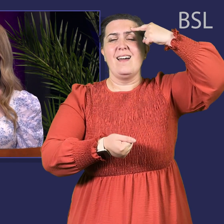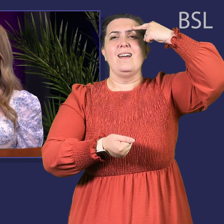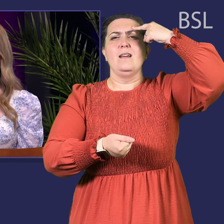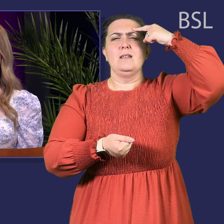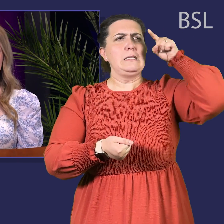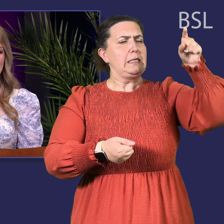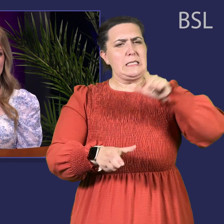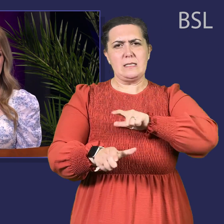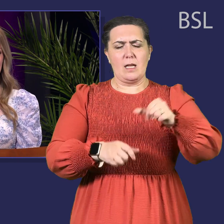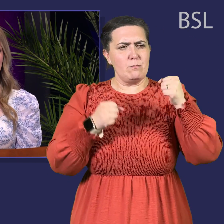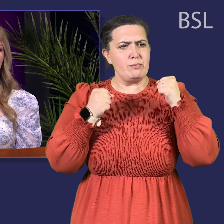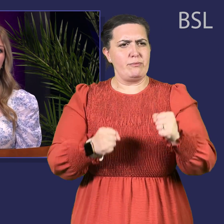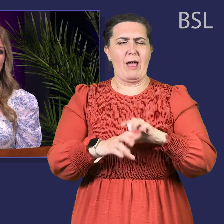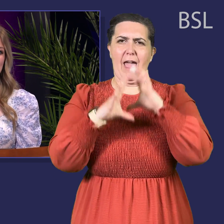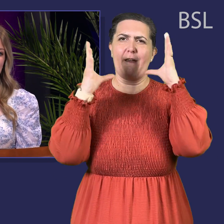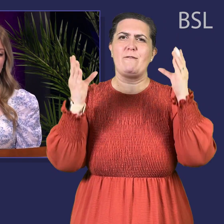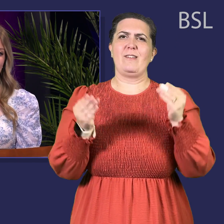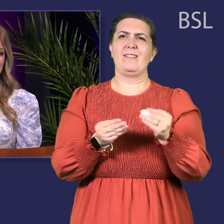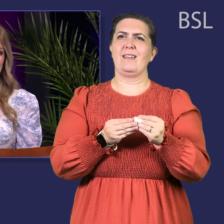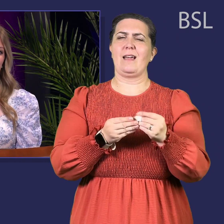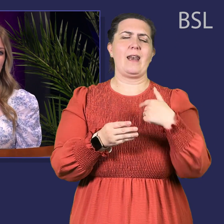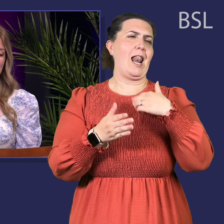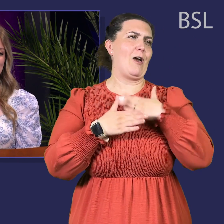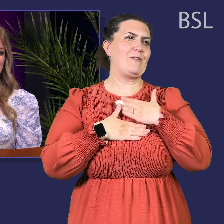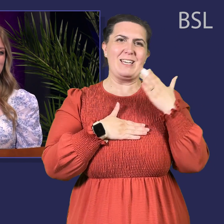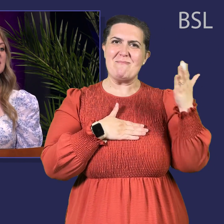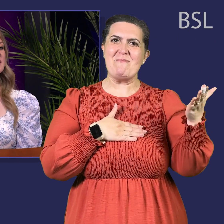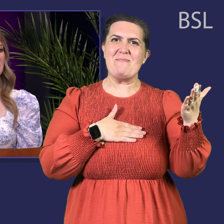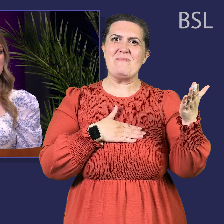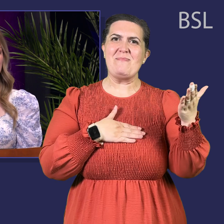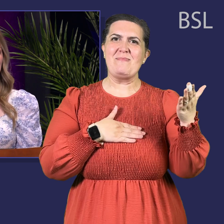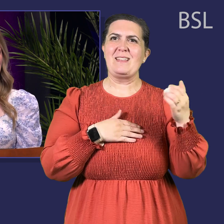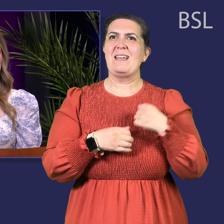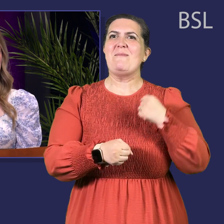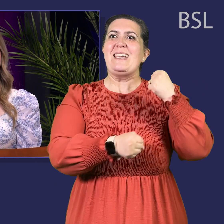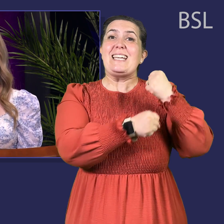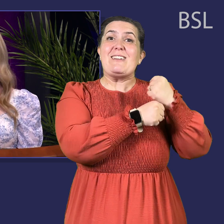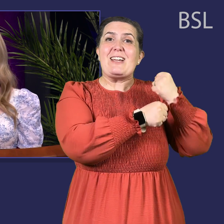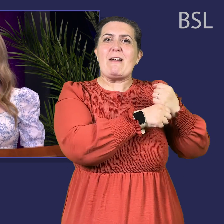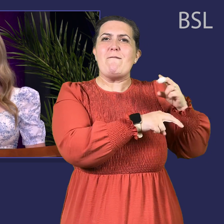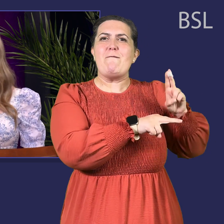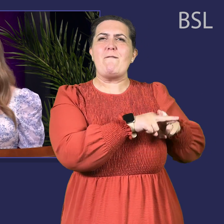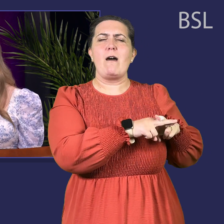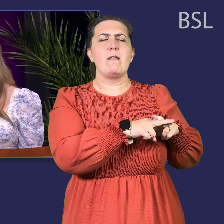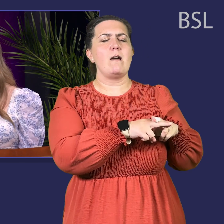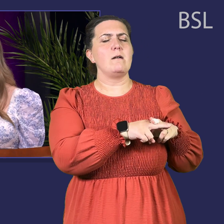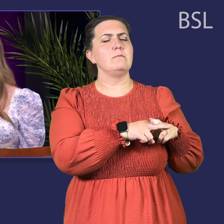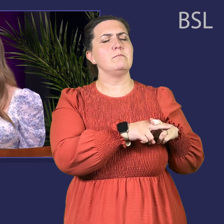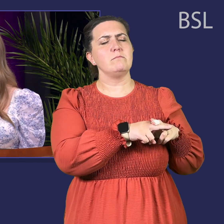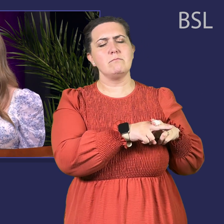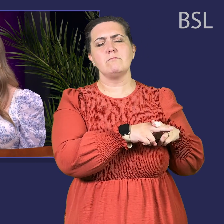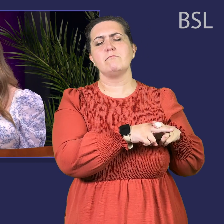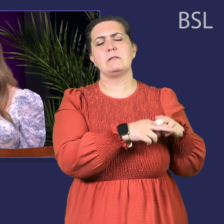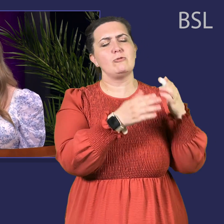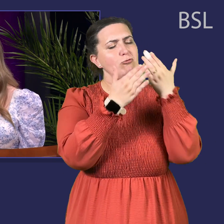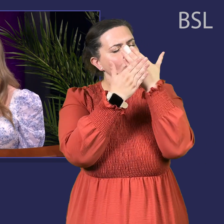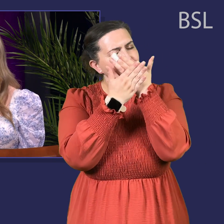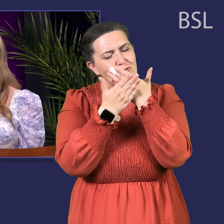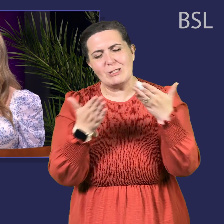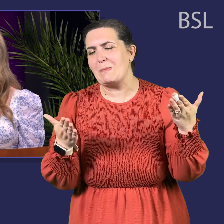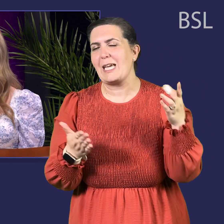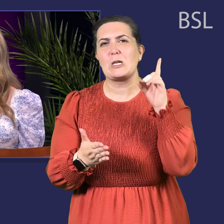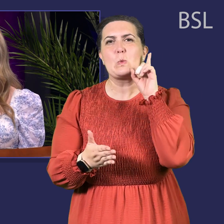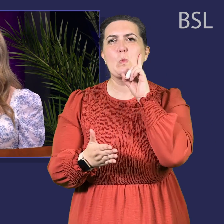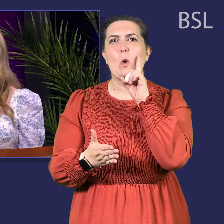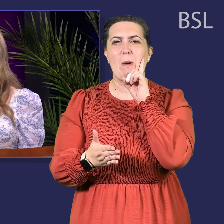between. He has been and remains steadfast in all things, and I love him for it. My great-grandfather has a profound respect